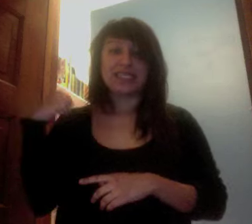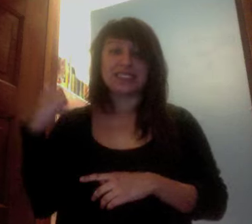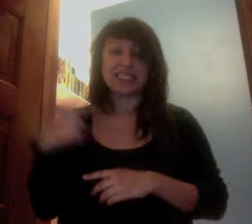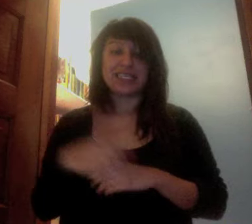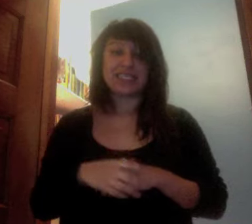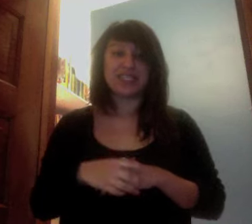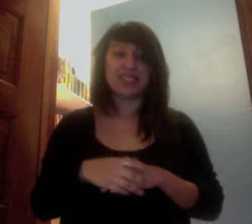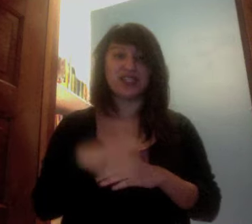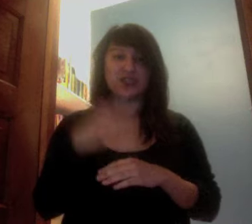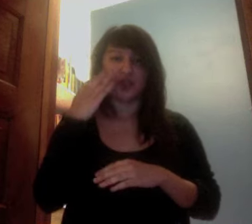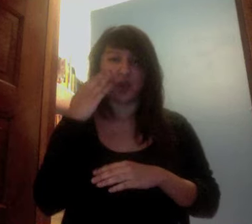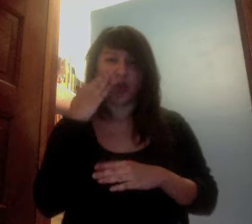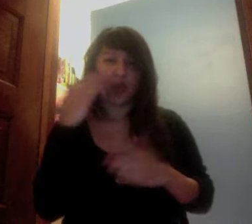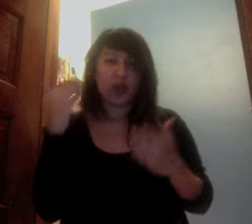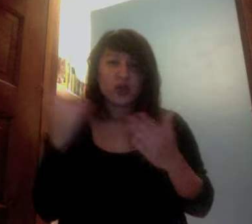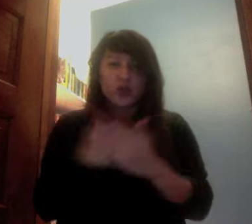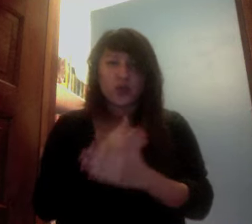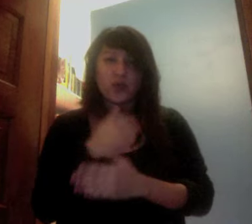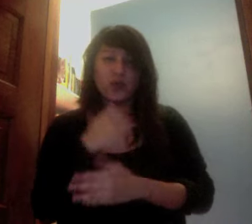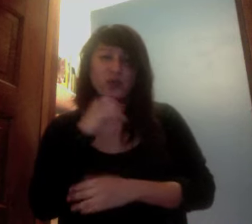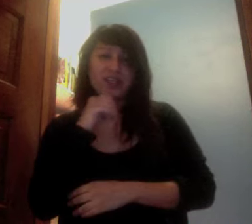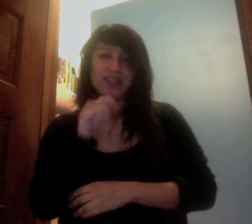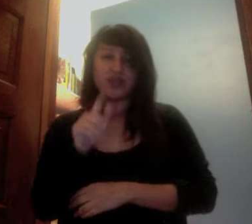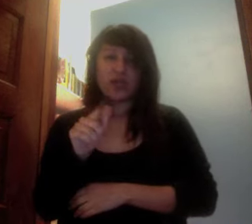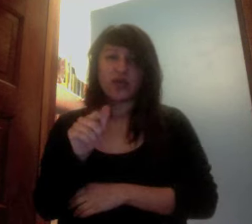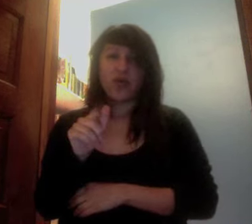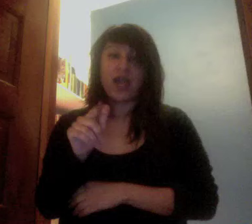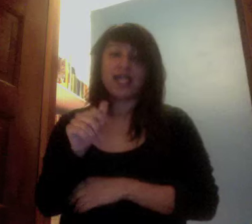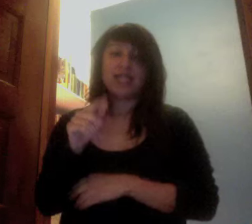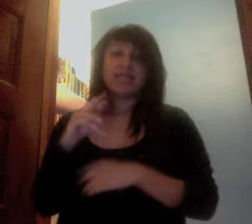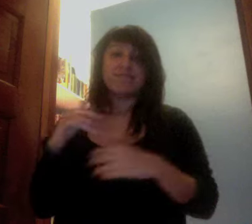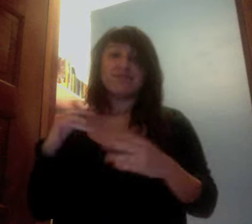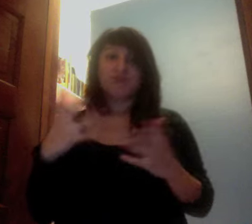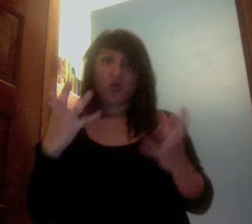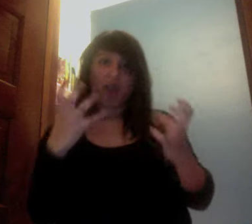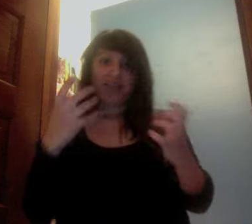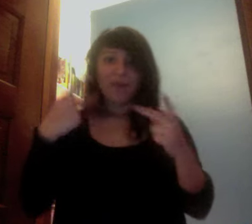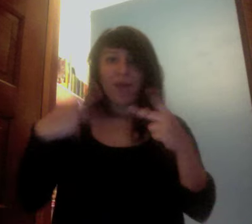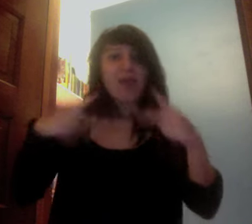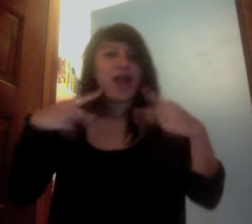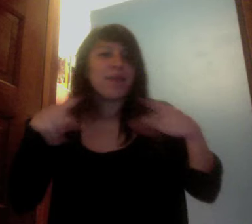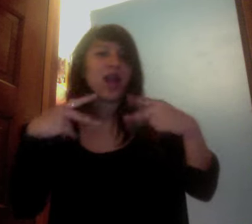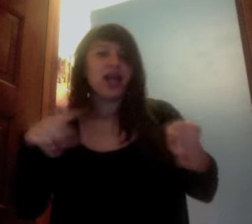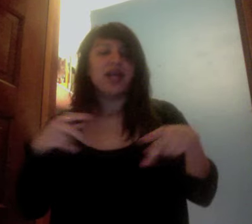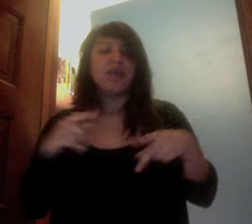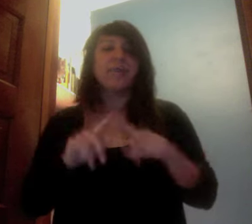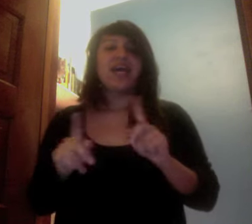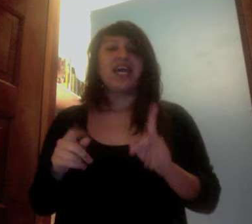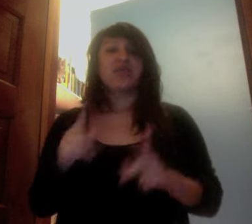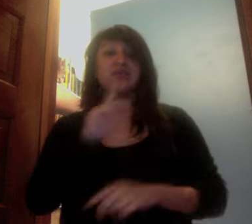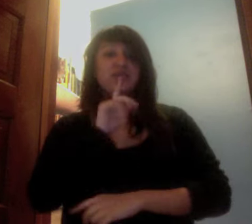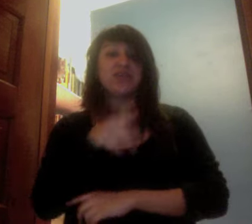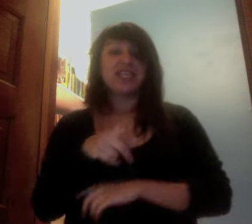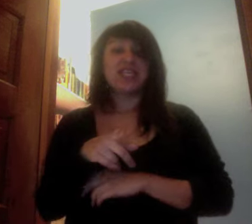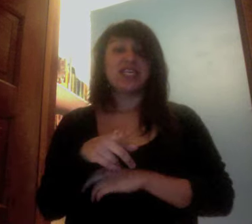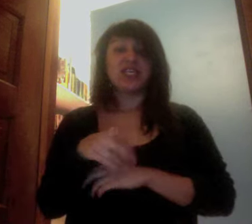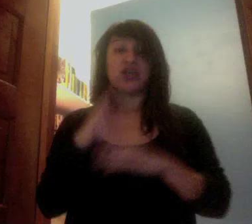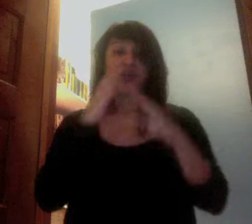or crazy young kids who wanted to party, but it was really quiet, which was really